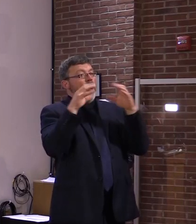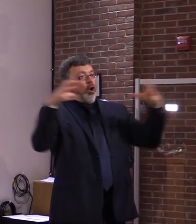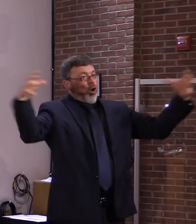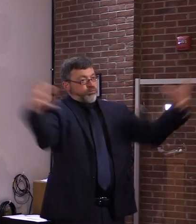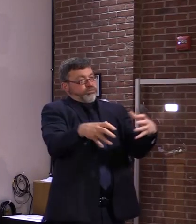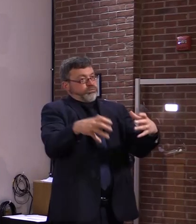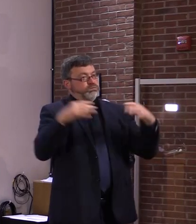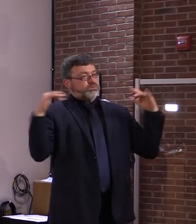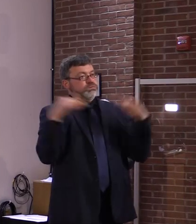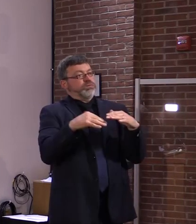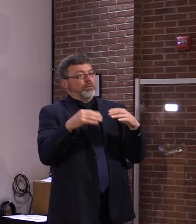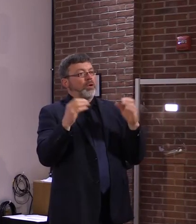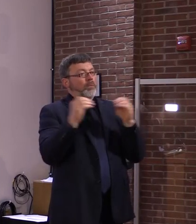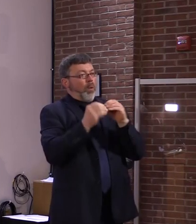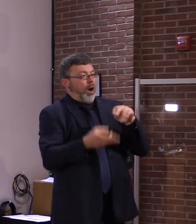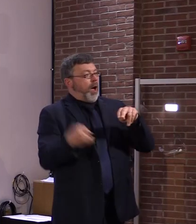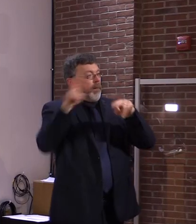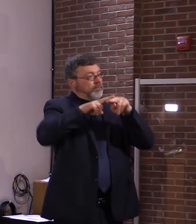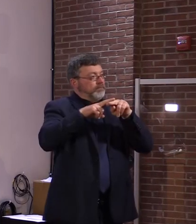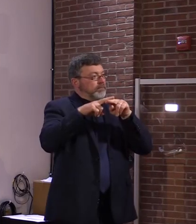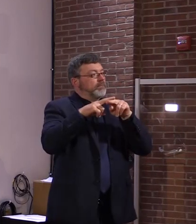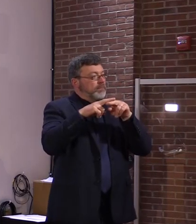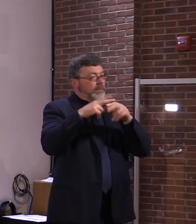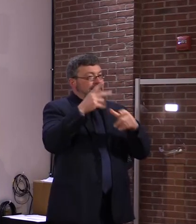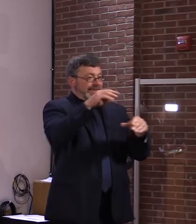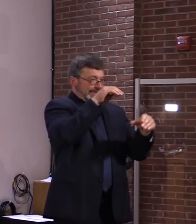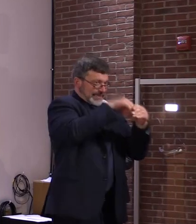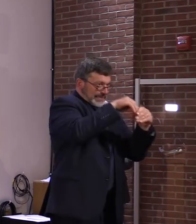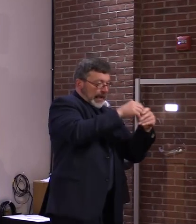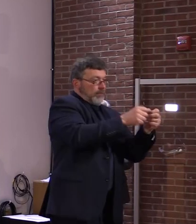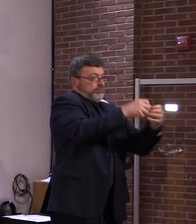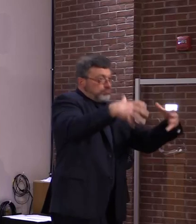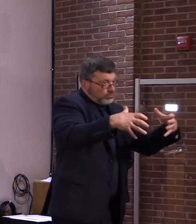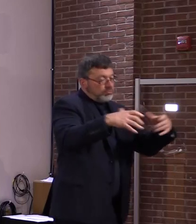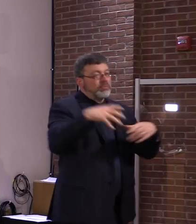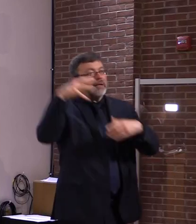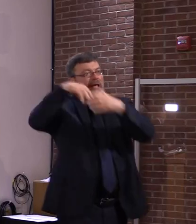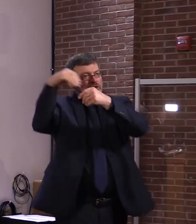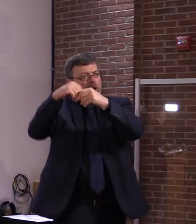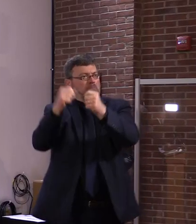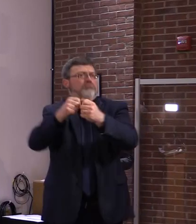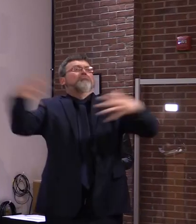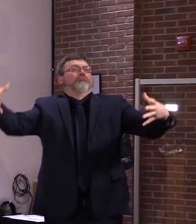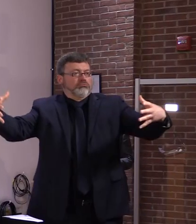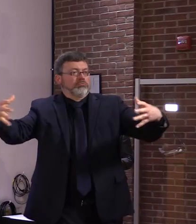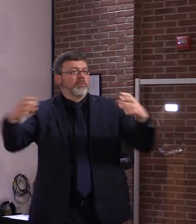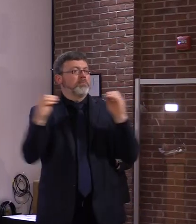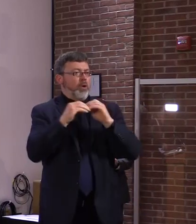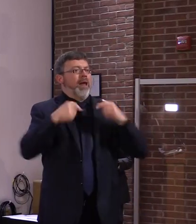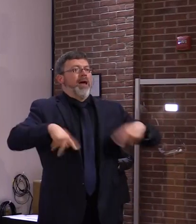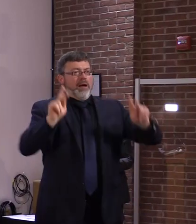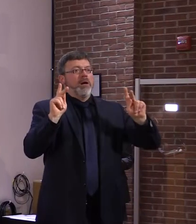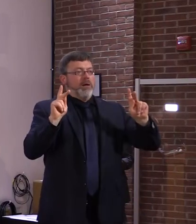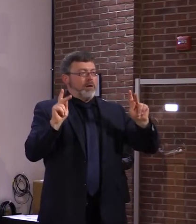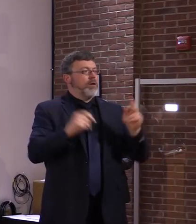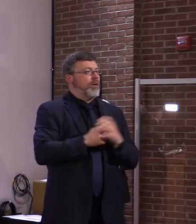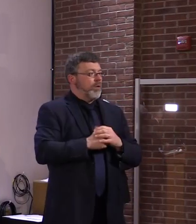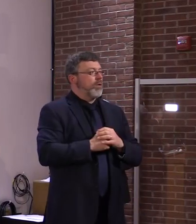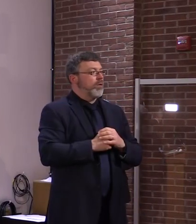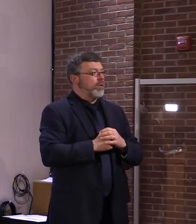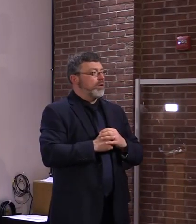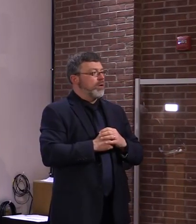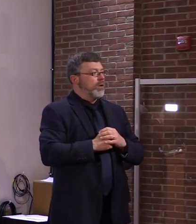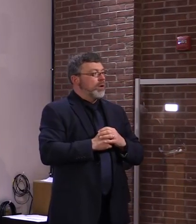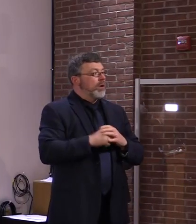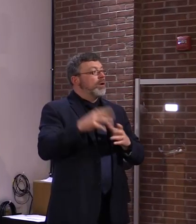for more normalcy, and looking forward to it. So I think, again, this is a step in the right direction, really